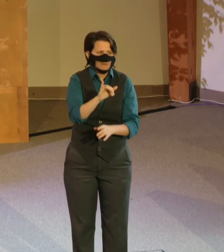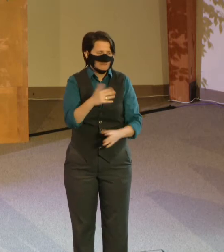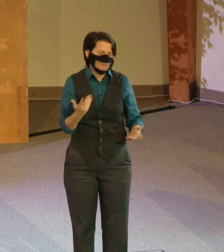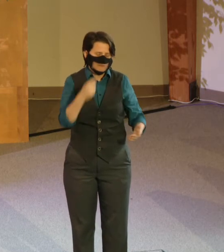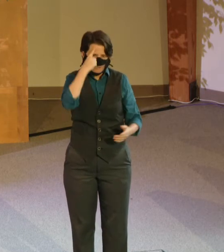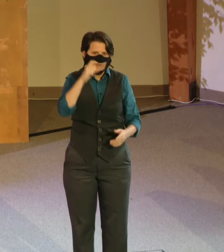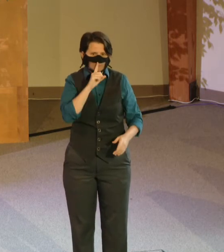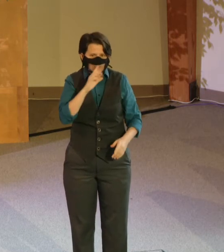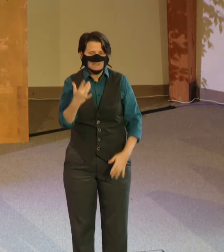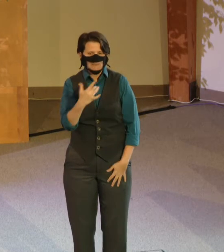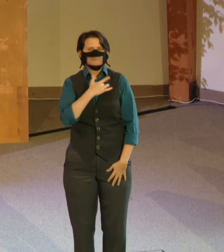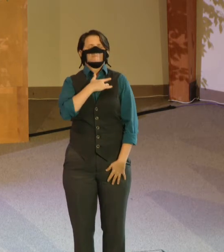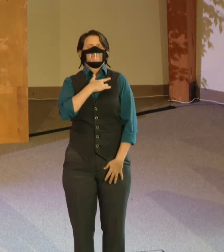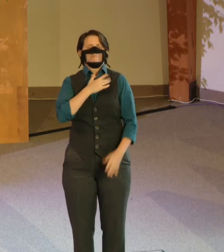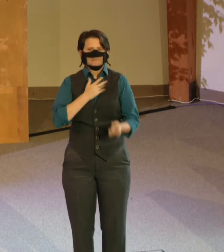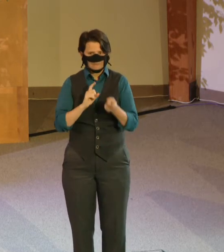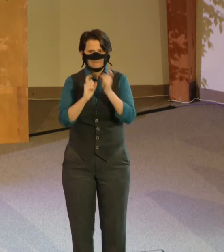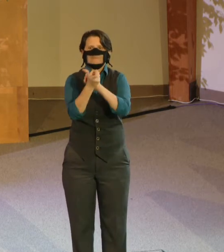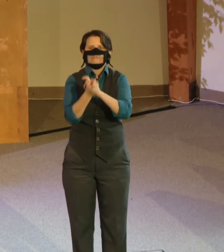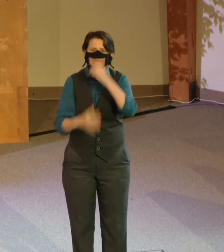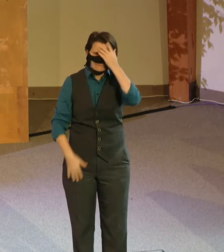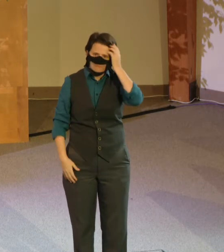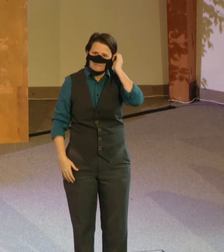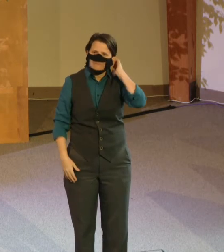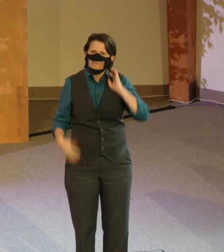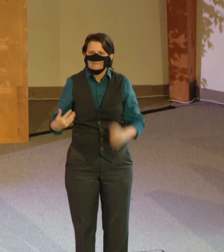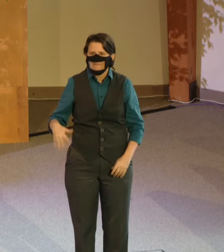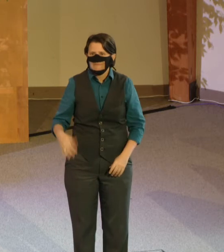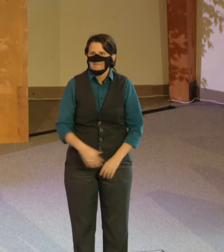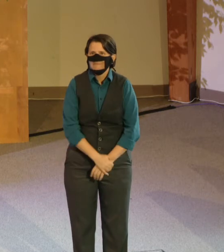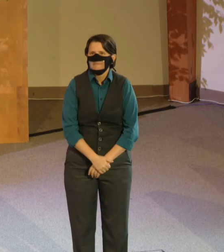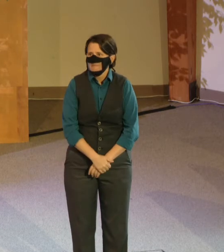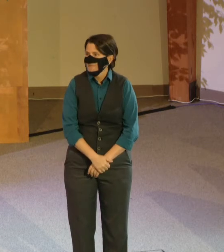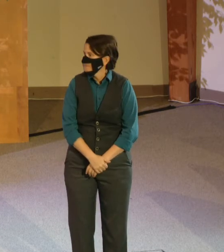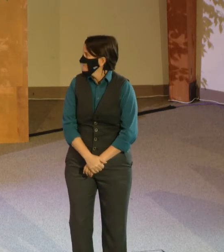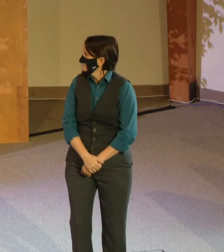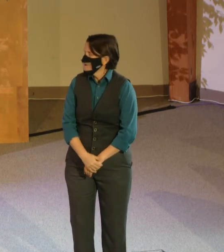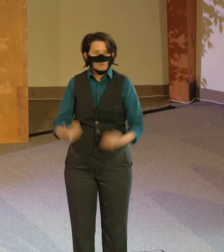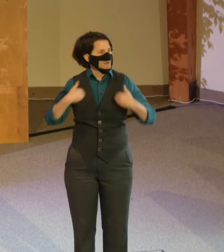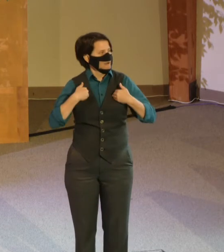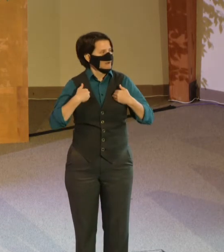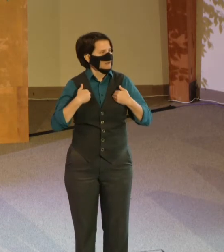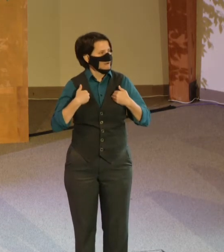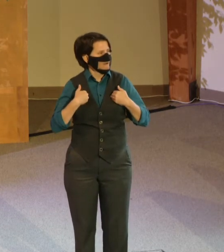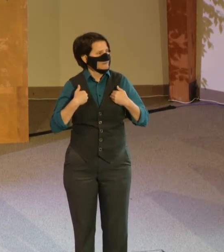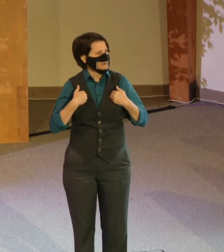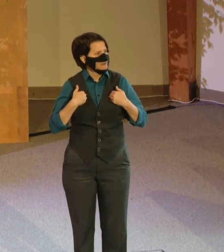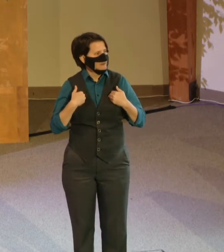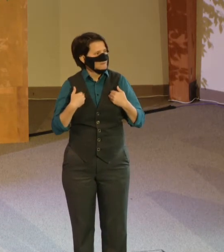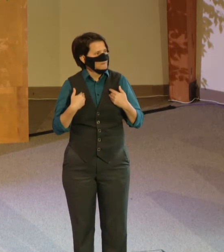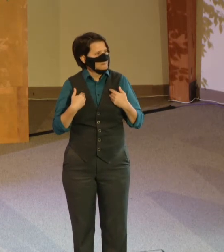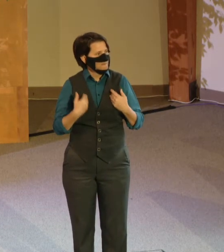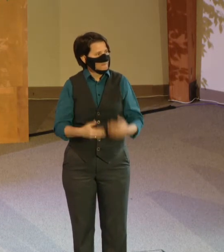a profound difference in my life. All right, we've got our own Frank Phelan coming up to do